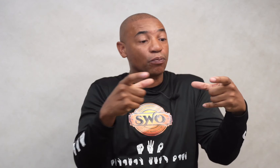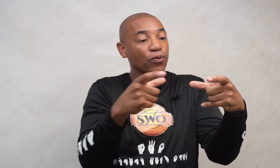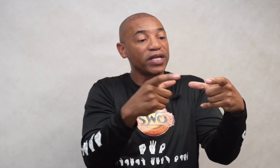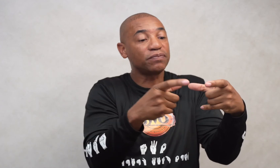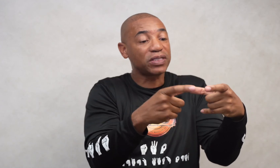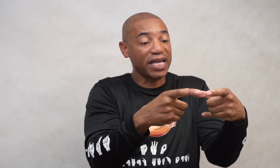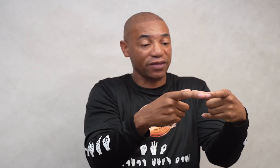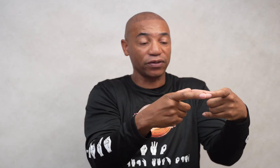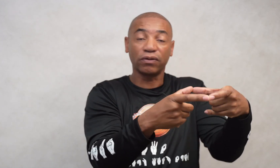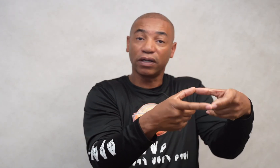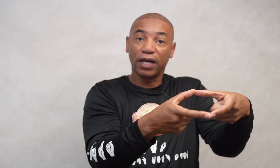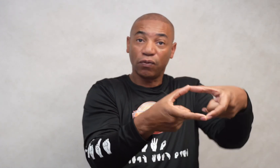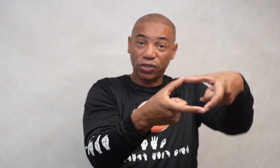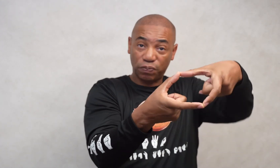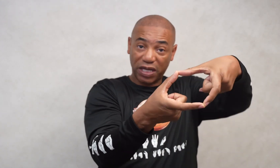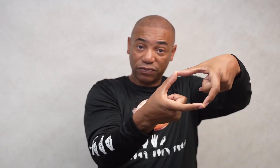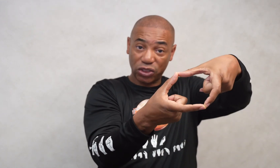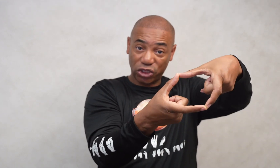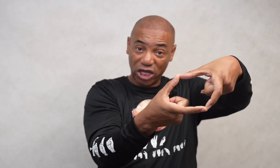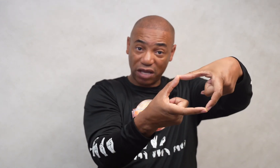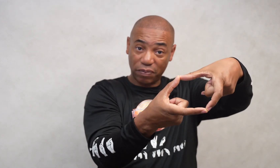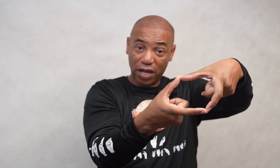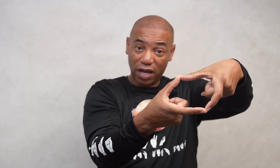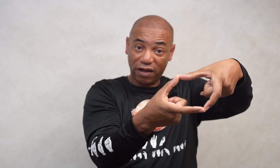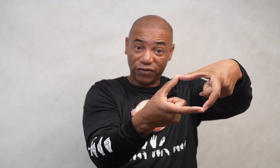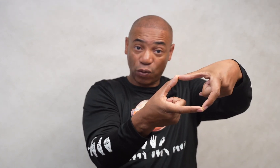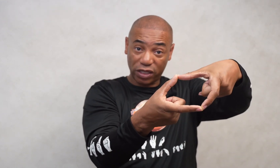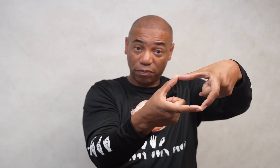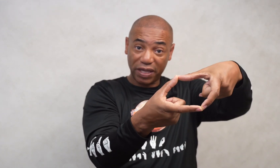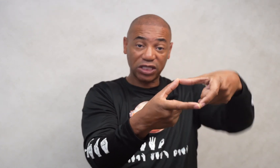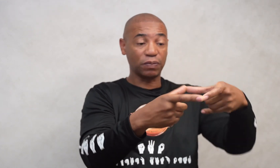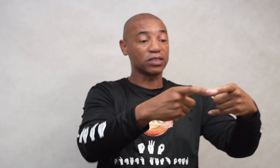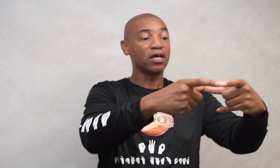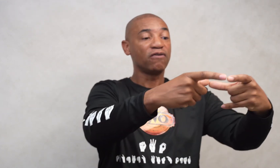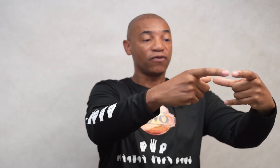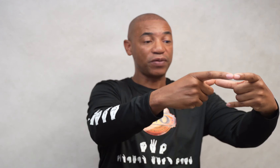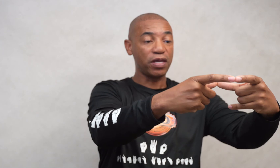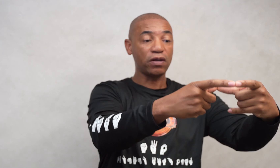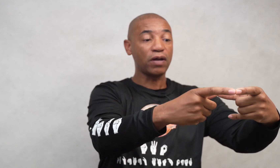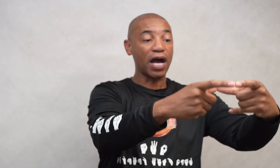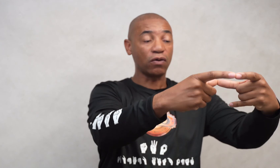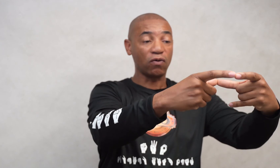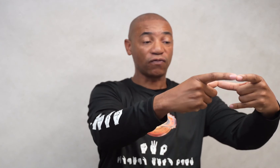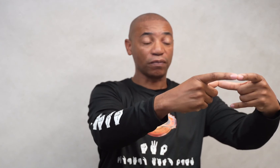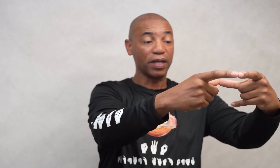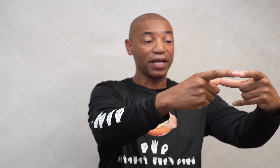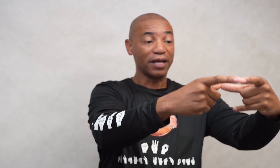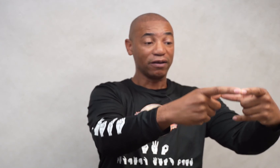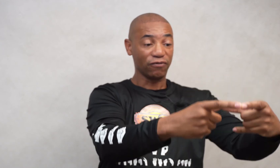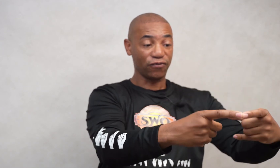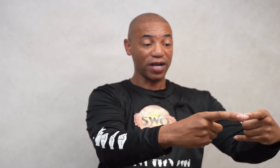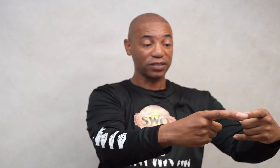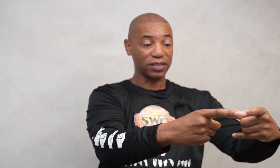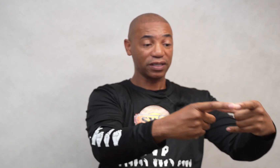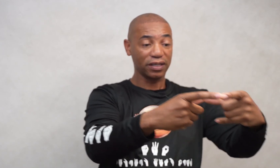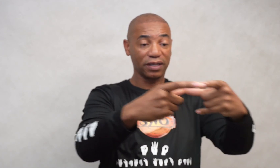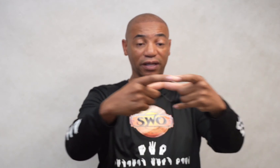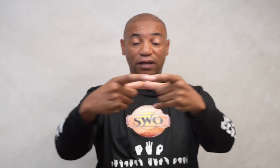bring them together, which becomes the shape of one of the placements. From here I'll go from front,